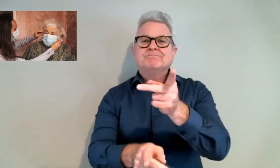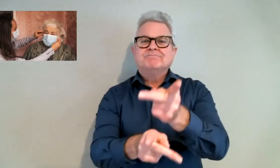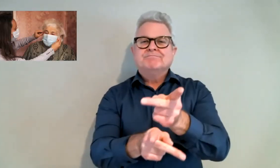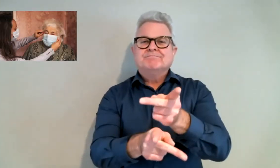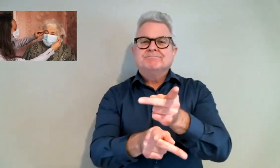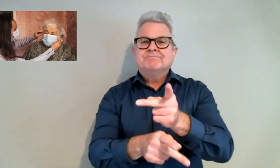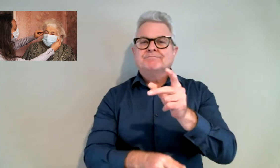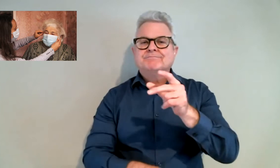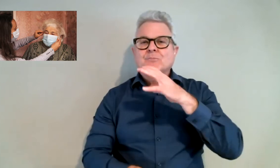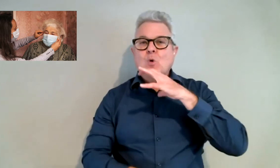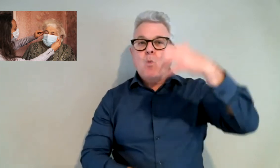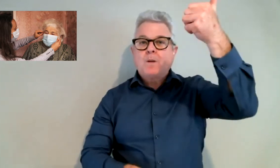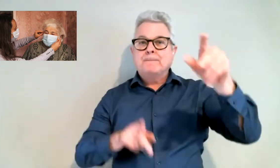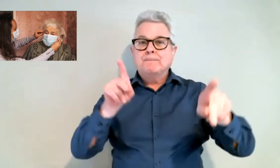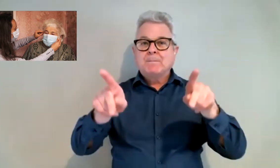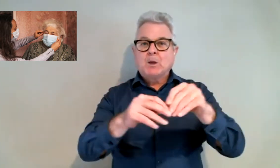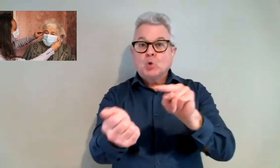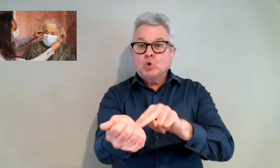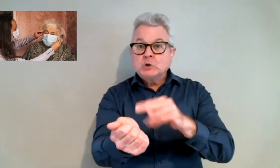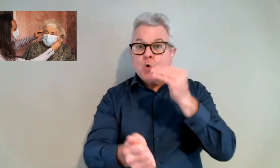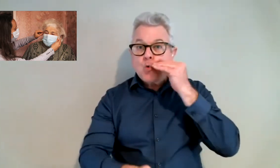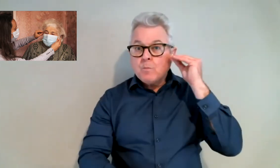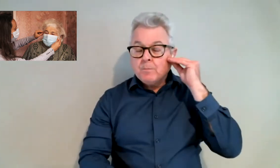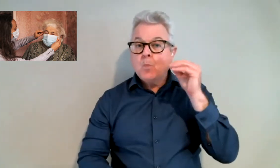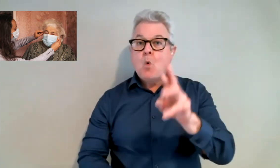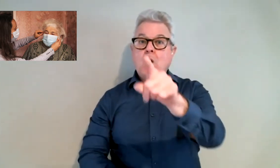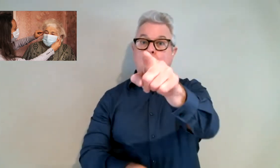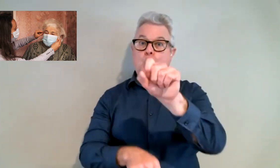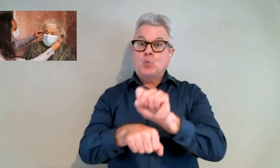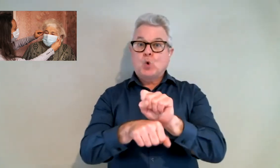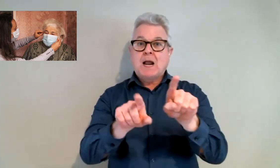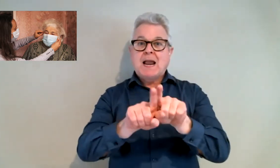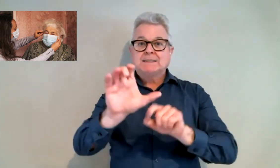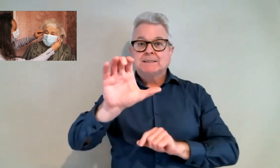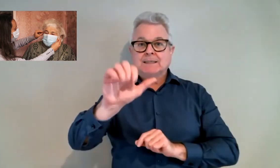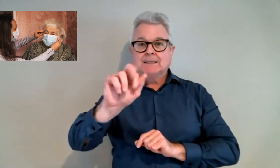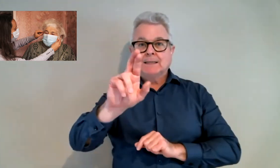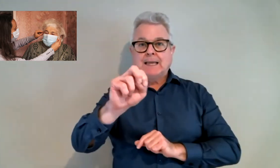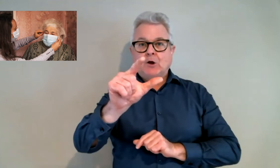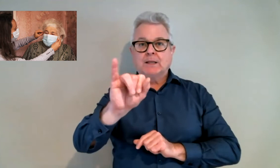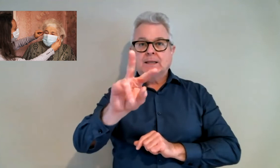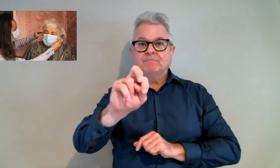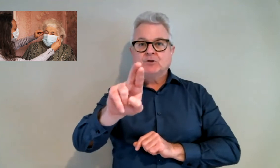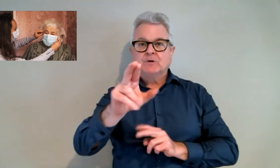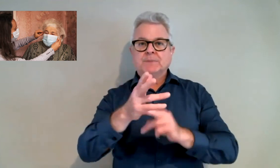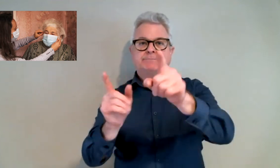Omicron variant. Now, those of you who may be taking care of elderly people in nursing homes or working as